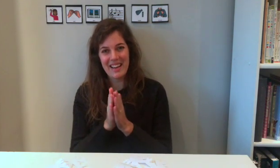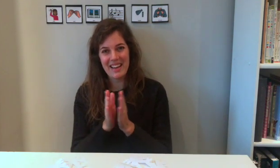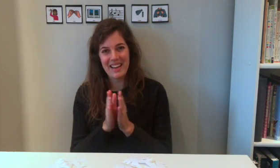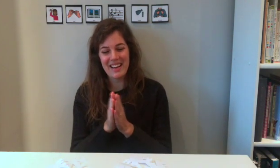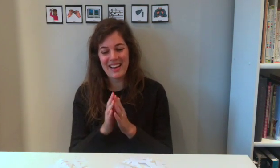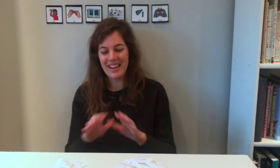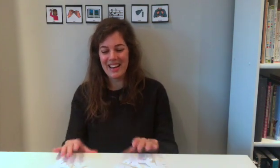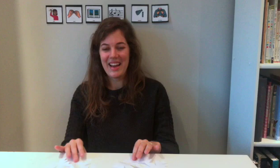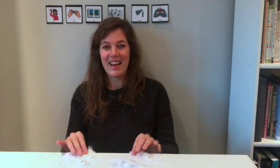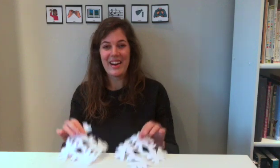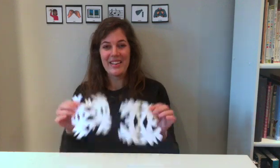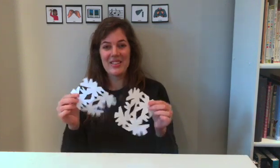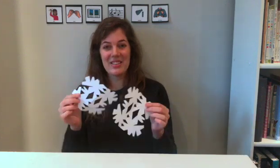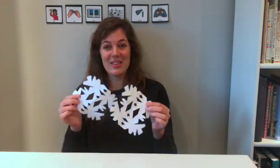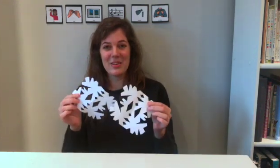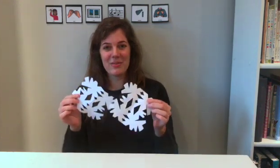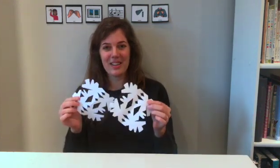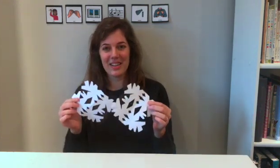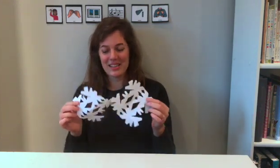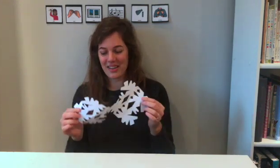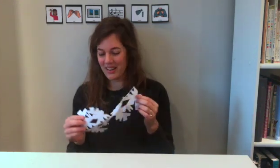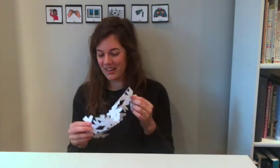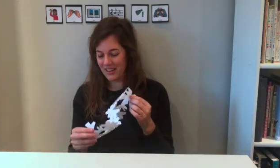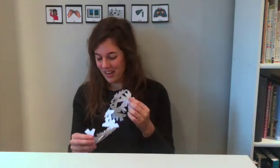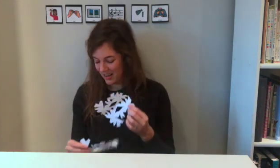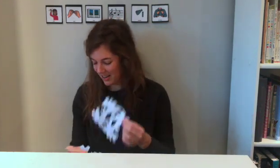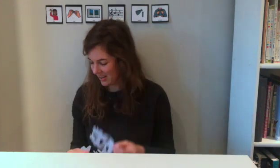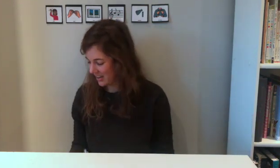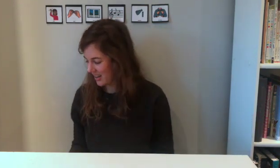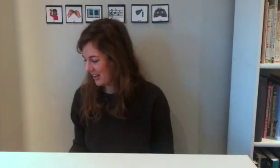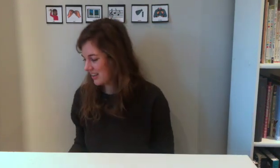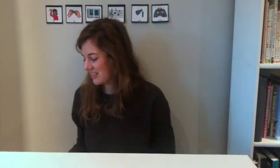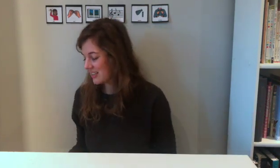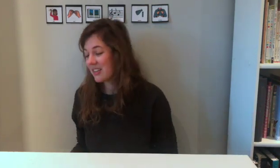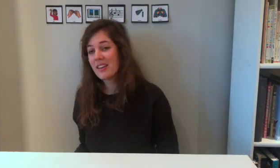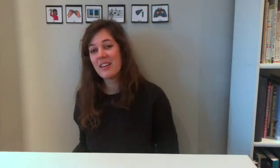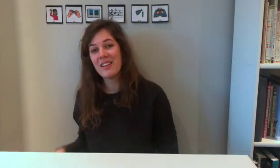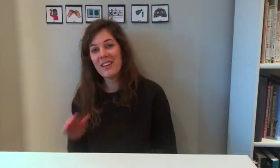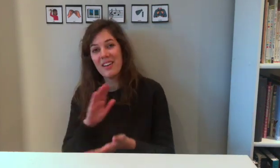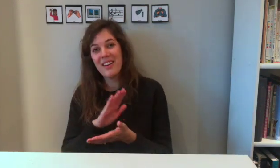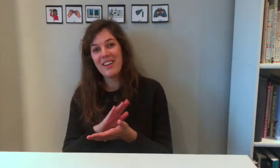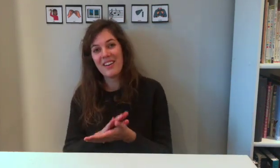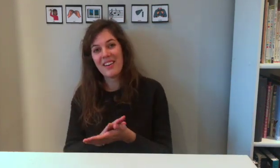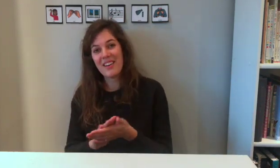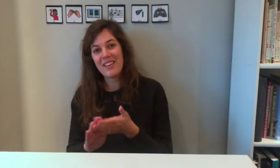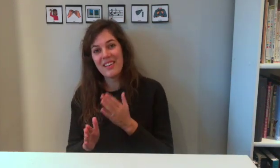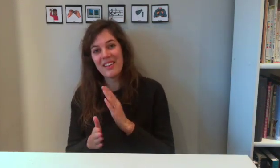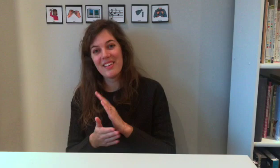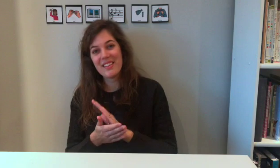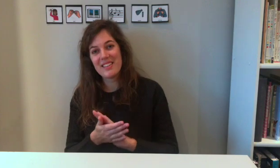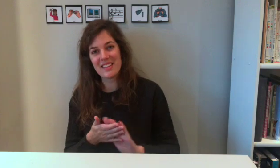Yay! Our snowflake song is all